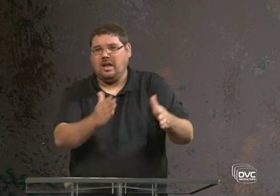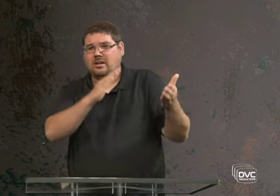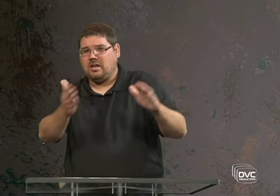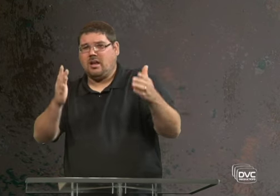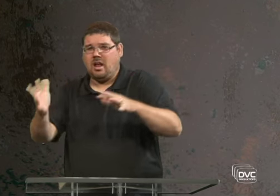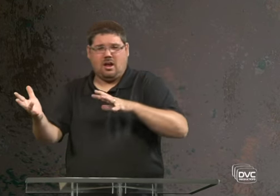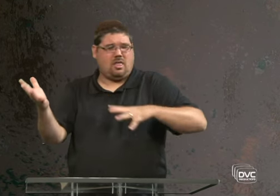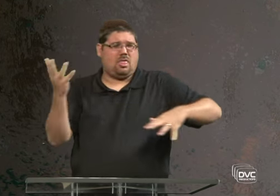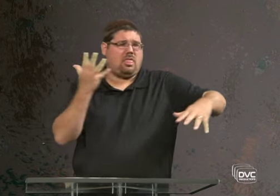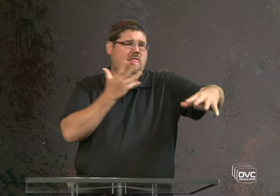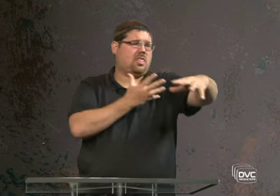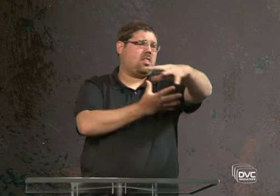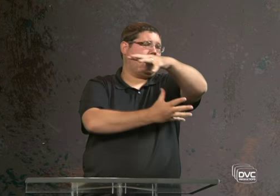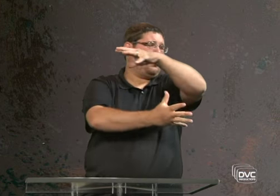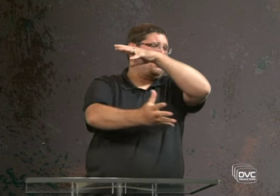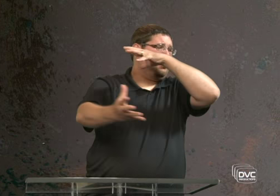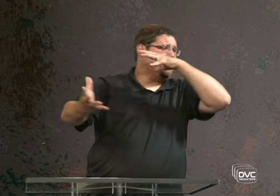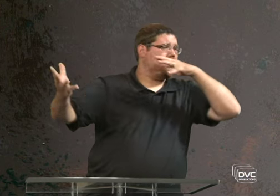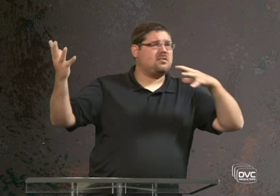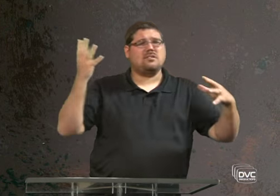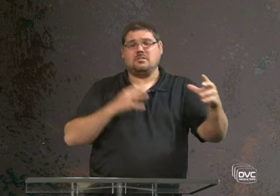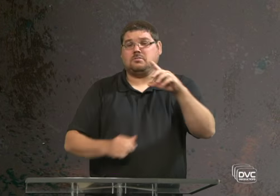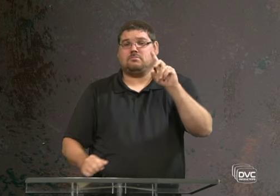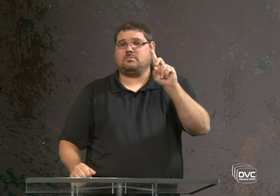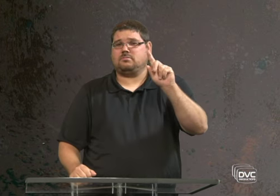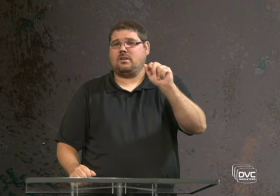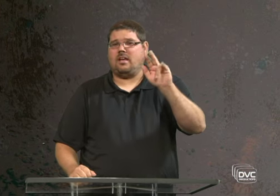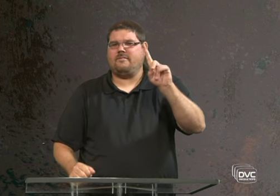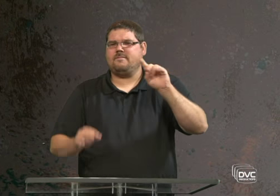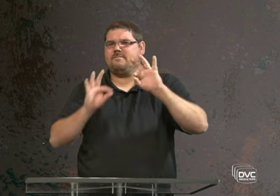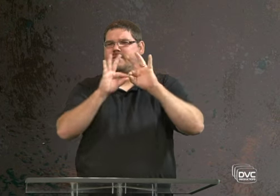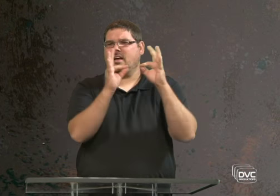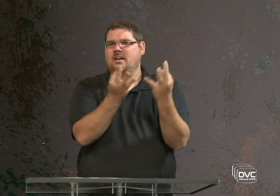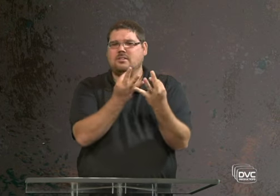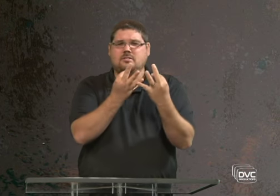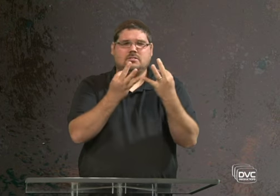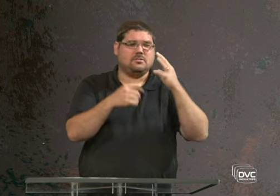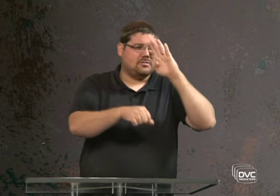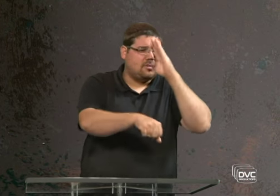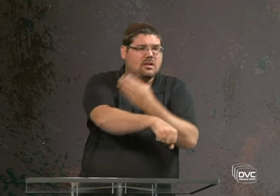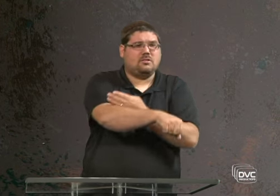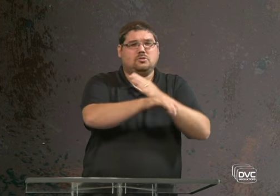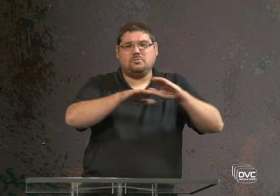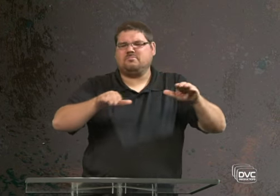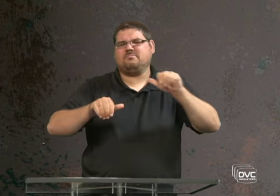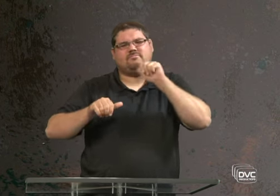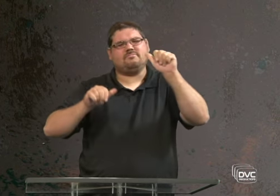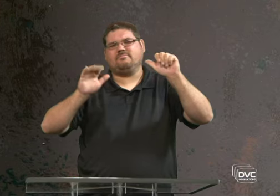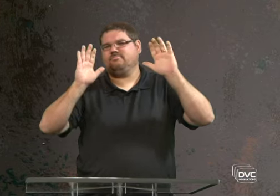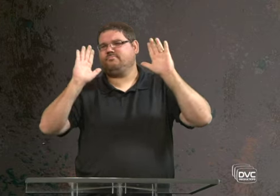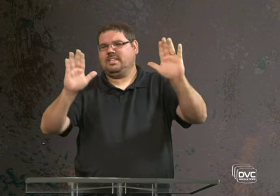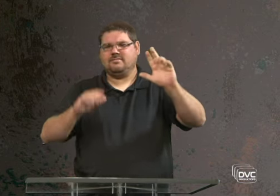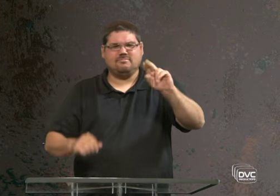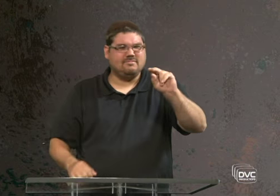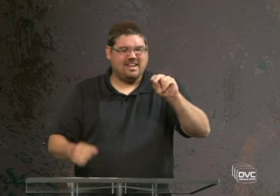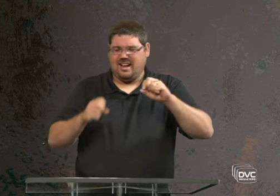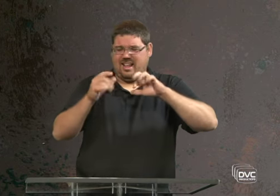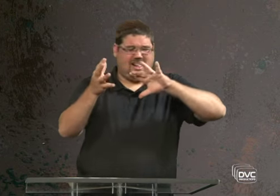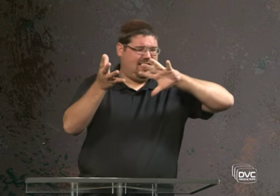resulted in murders and treachery and all kinds of terrible things. So David's family was not a very good model